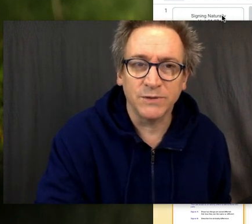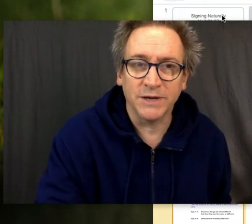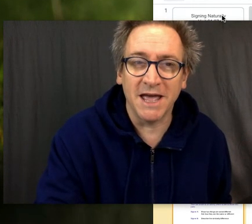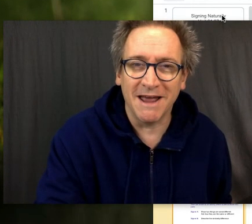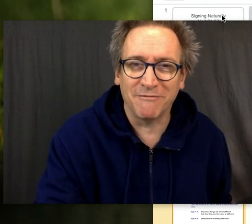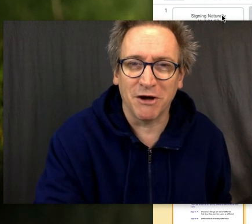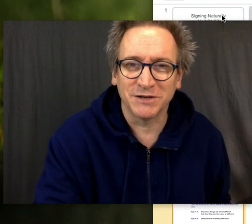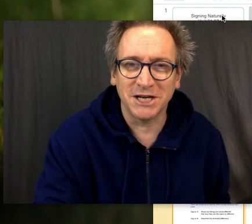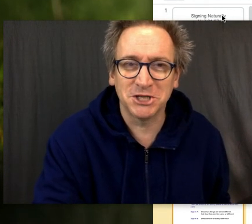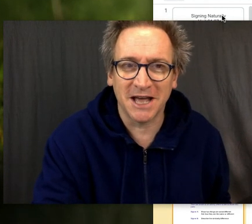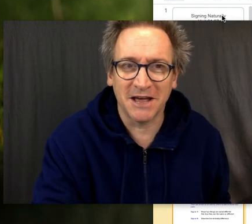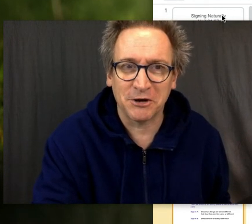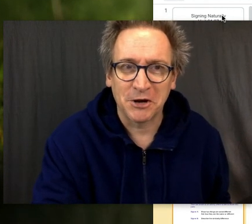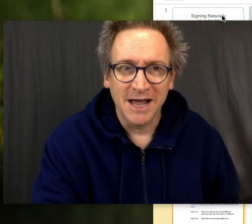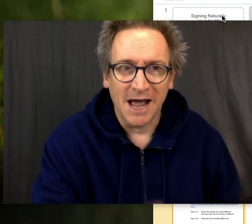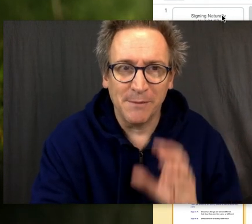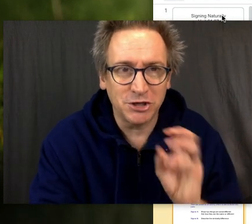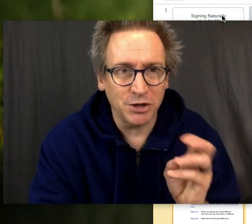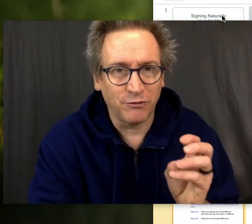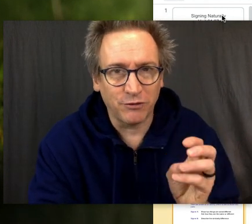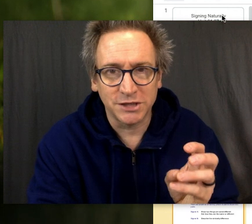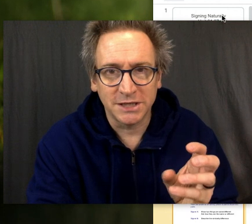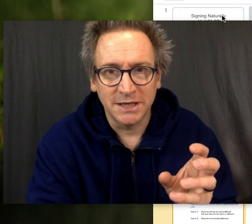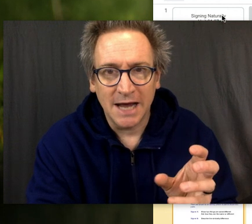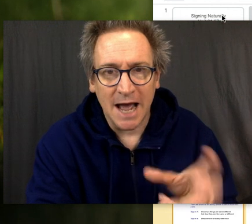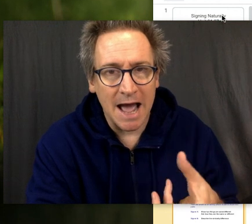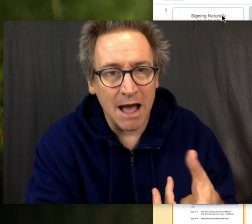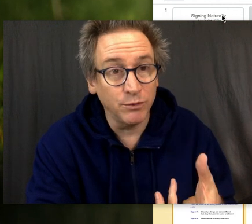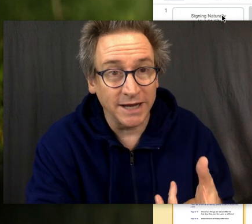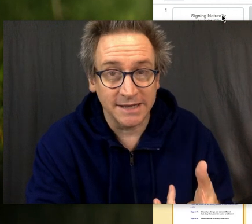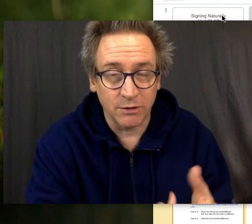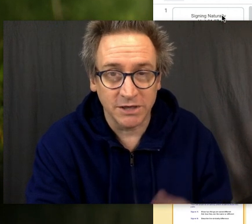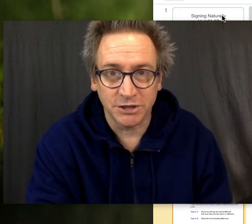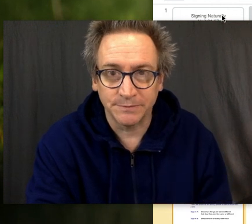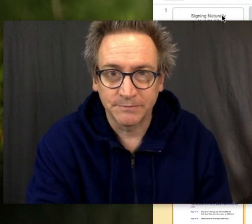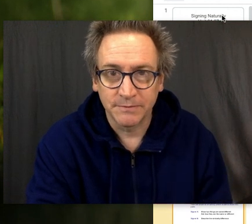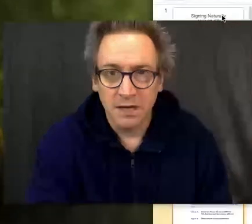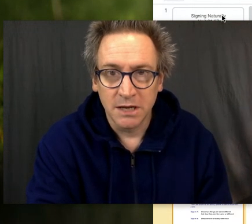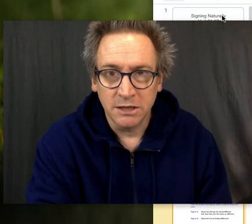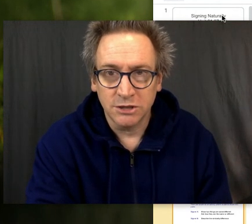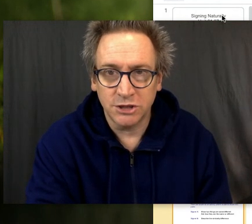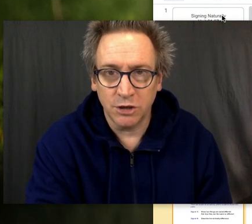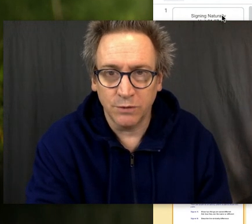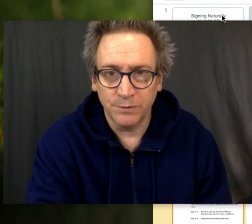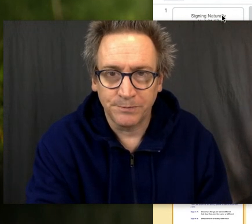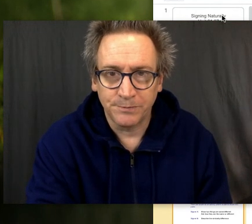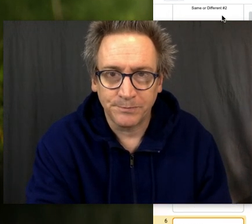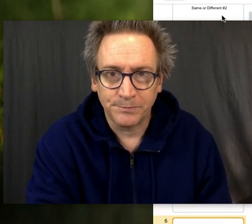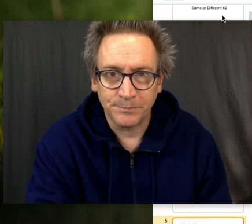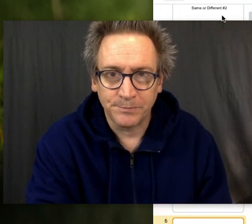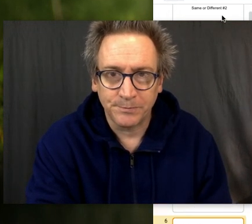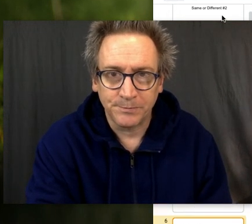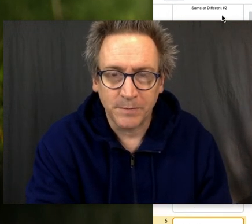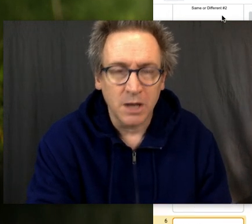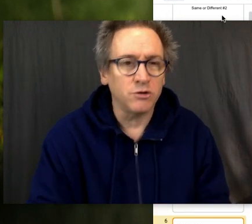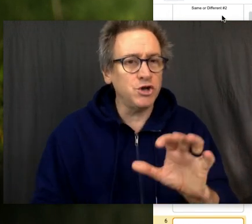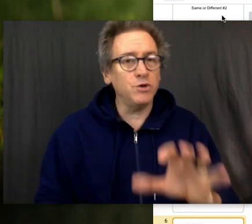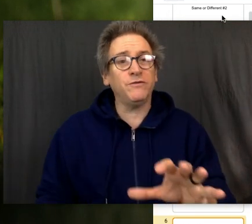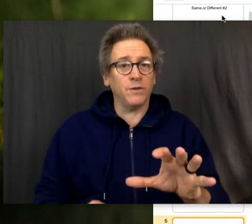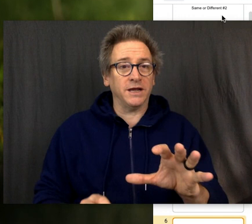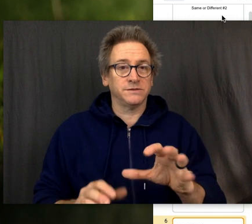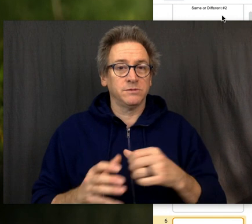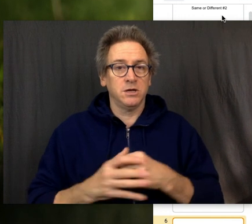Since we can't have conversations together, I'm going to show you first, how do we ask that question? So there are